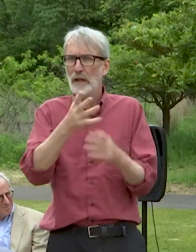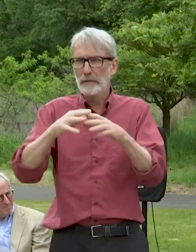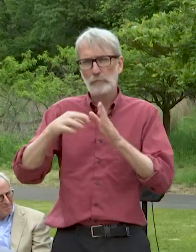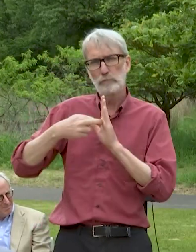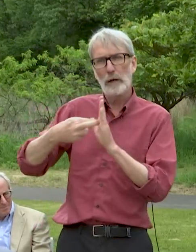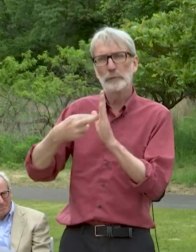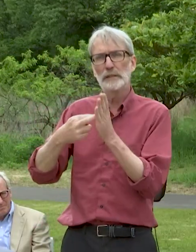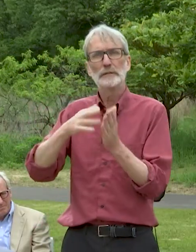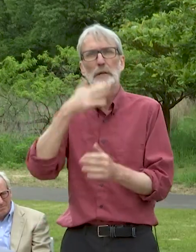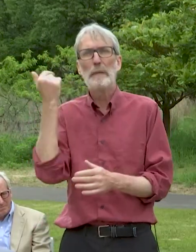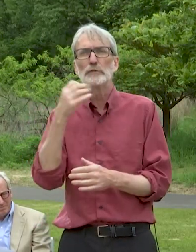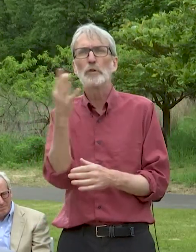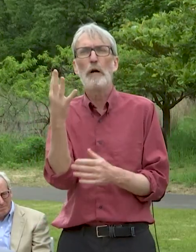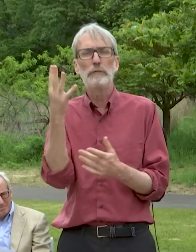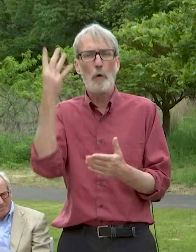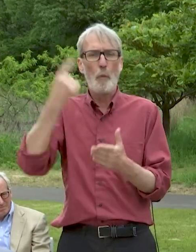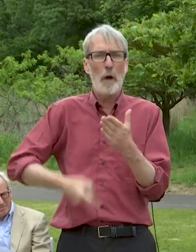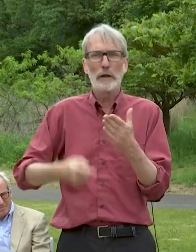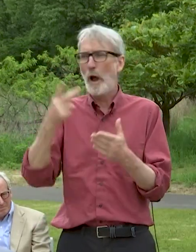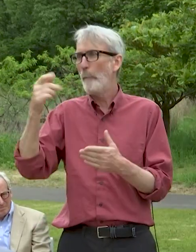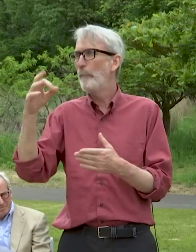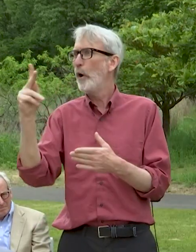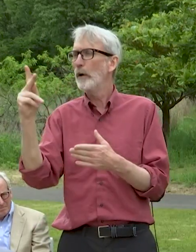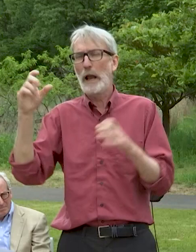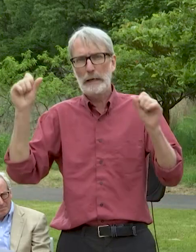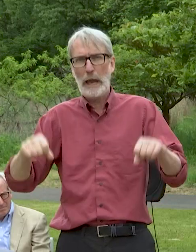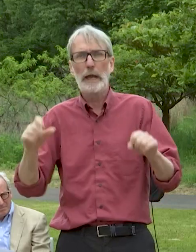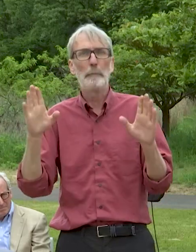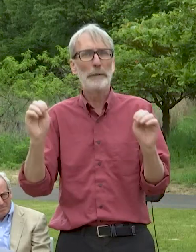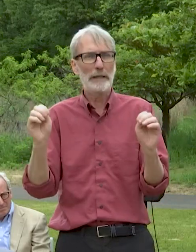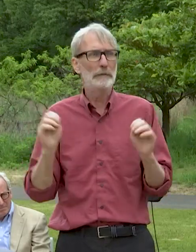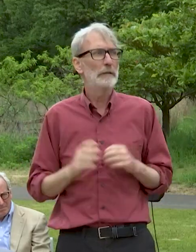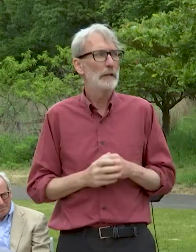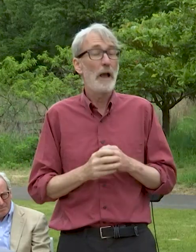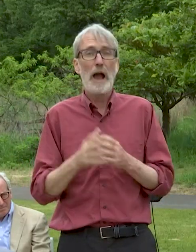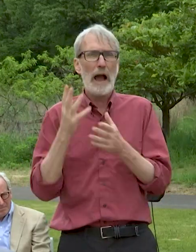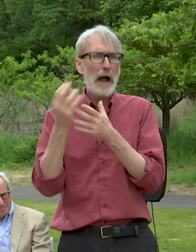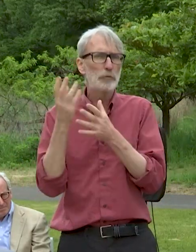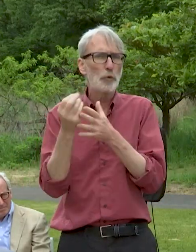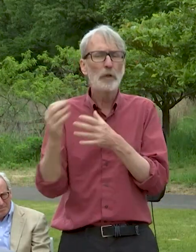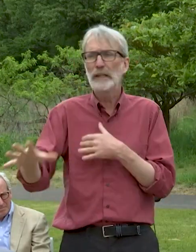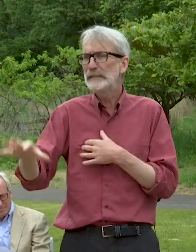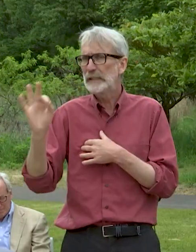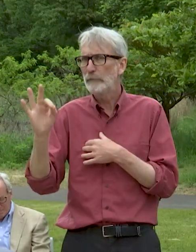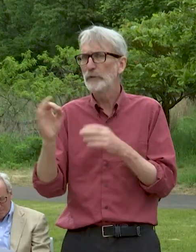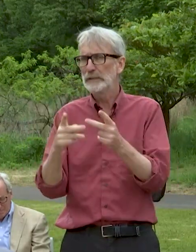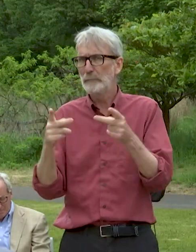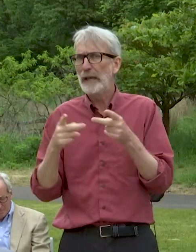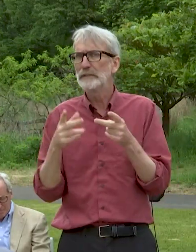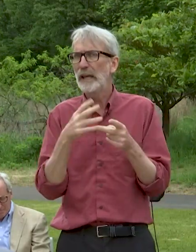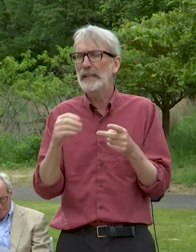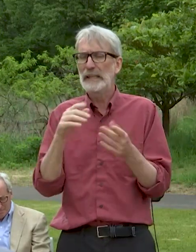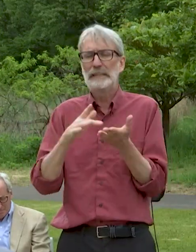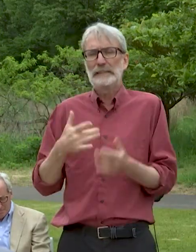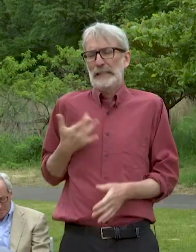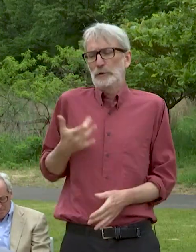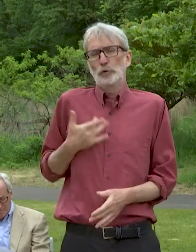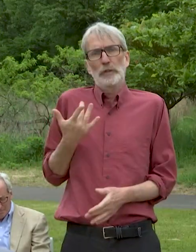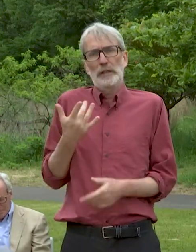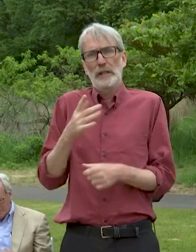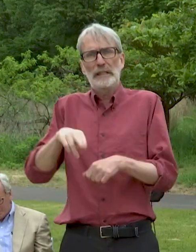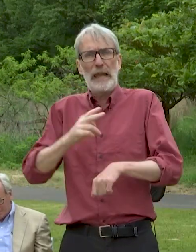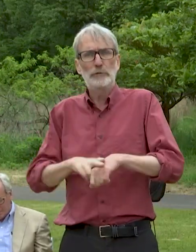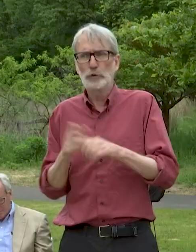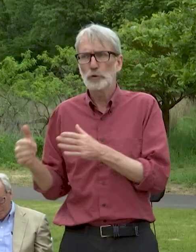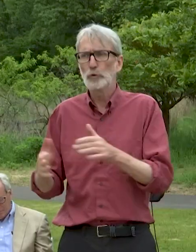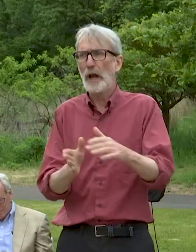the very best of what our parks can be. The outdoor discovery space and sensory nature trail is